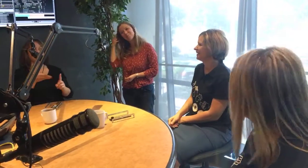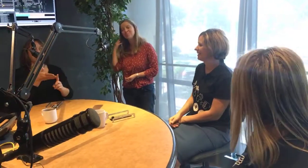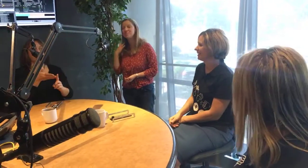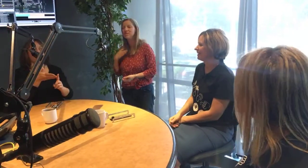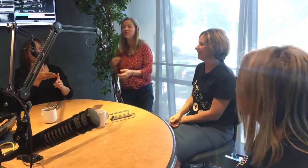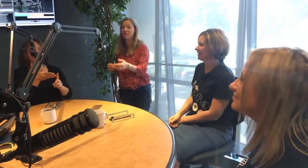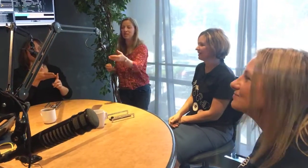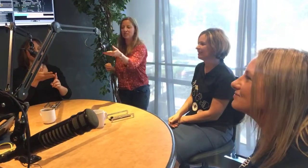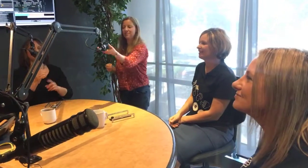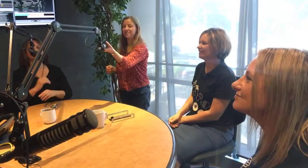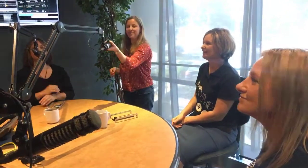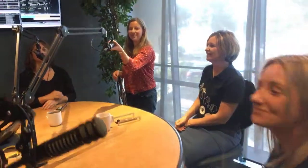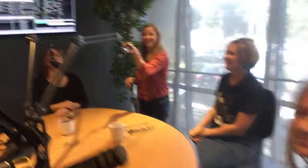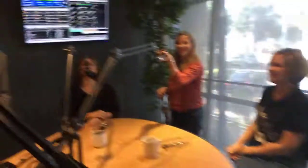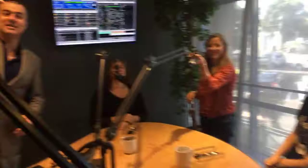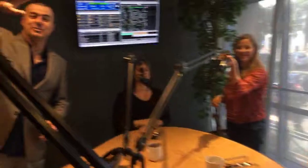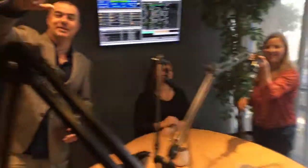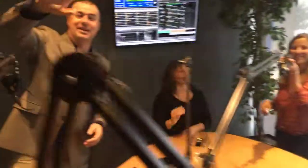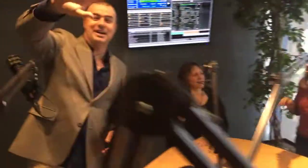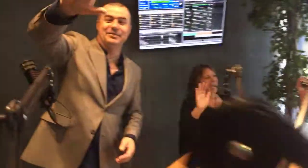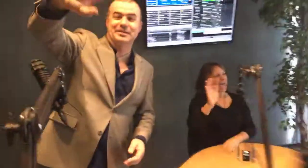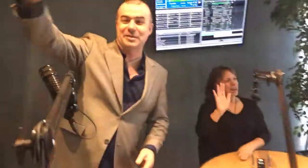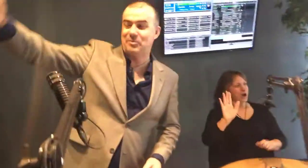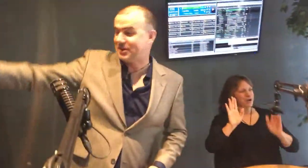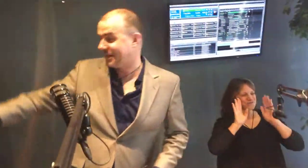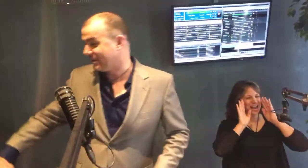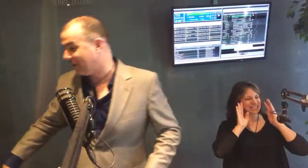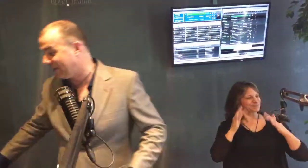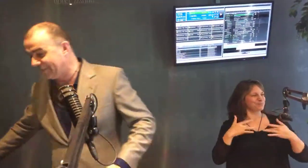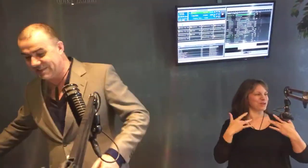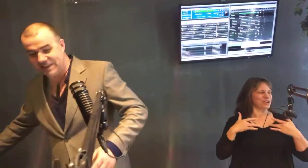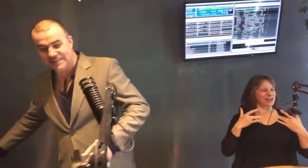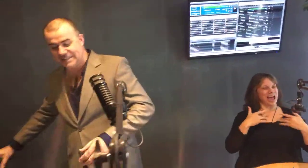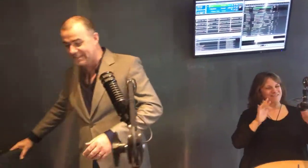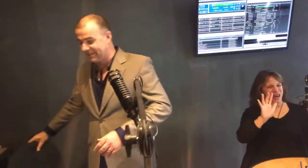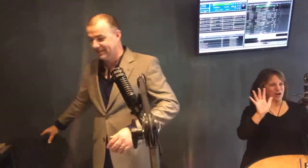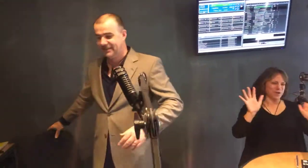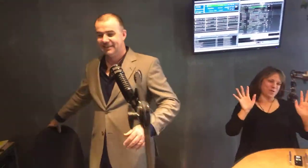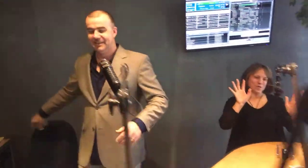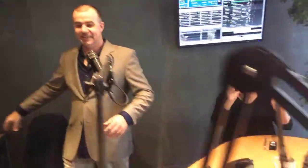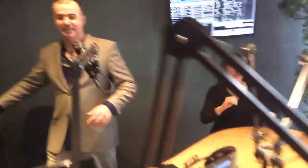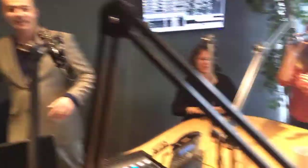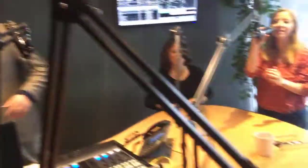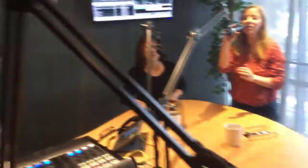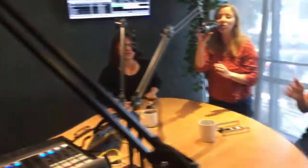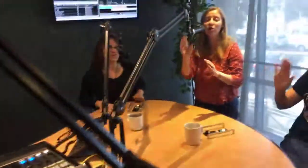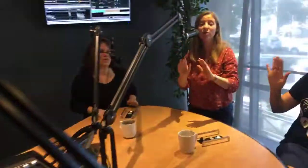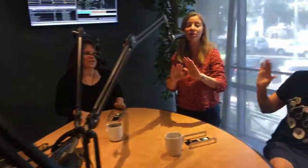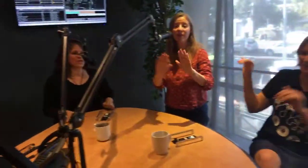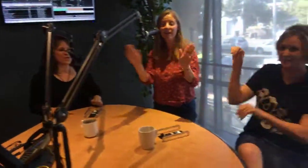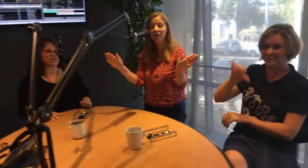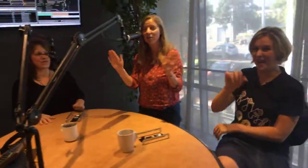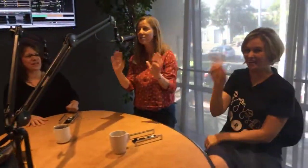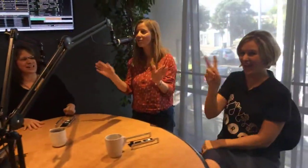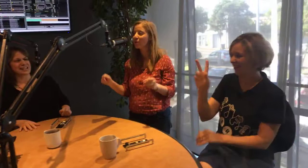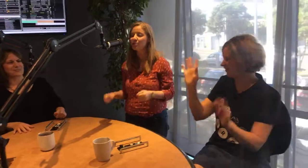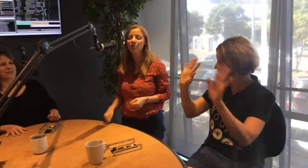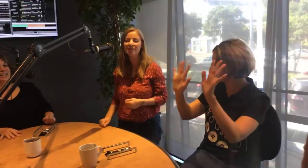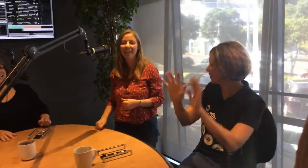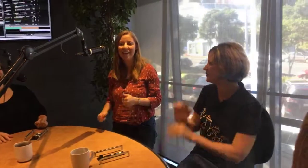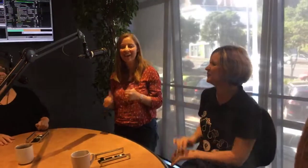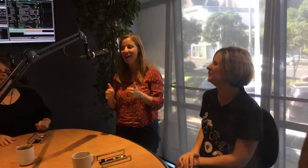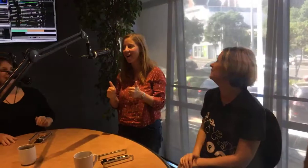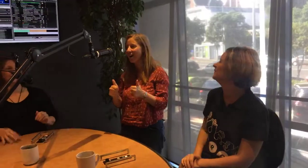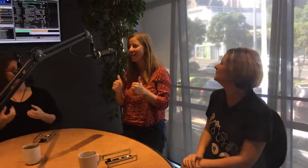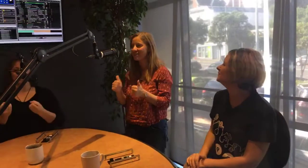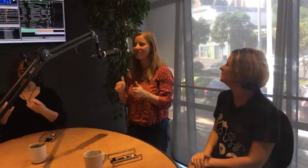still recording. And hi again to the people on Facebook Live that have been watching us Hi. behind the scenes. Just to let you know that we've had lots of people